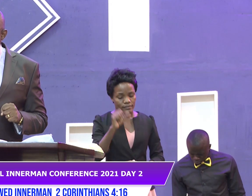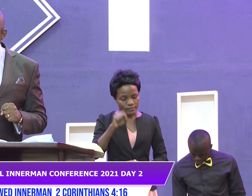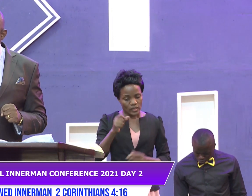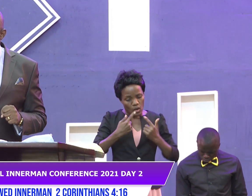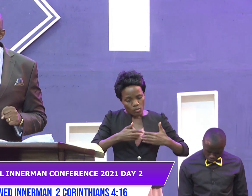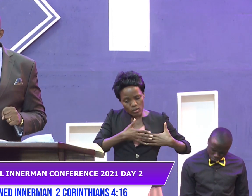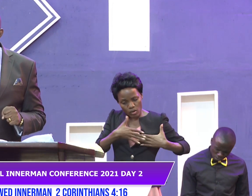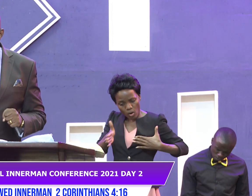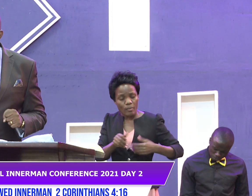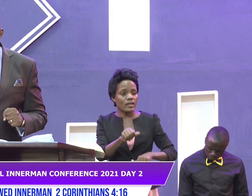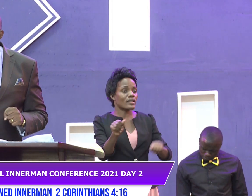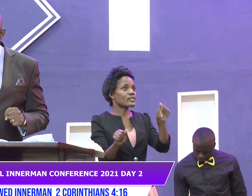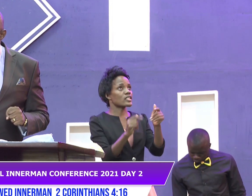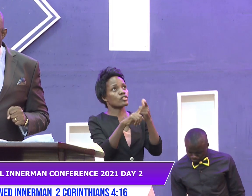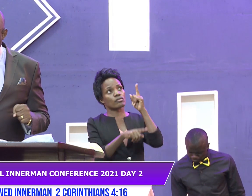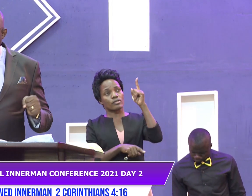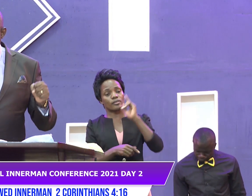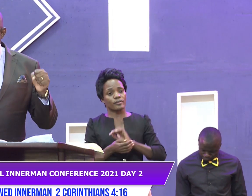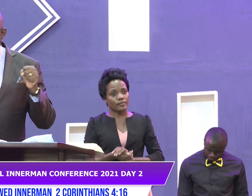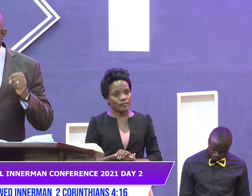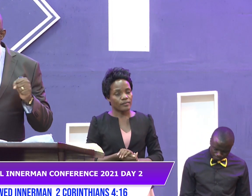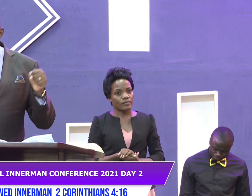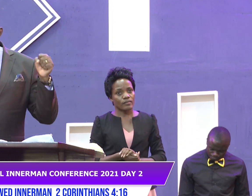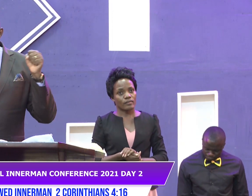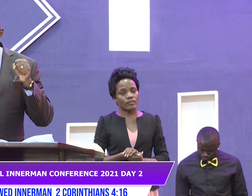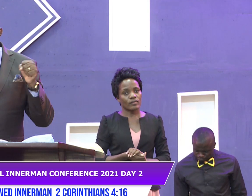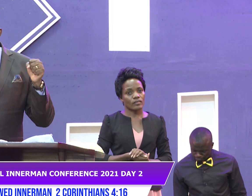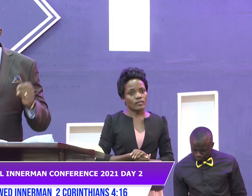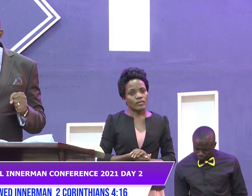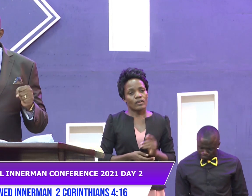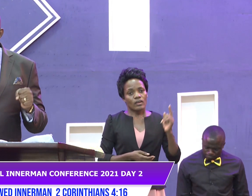gula wuri. We open our souls before you. Otulete je wateke